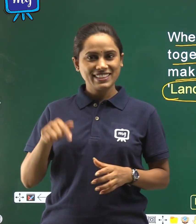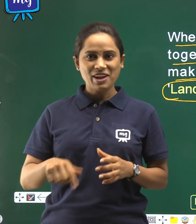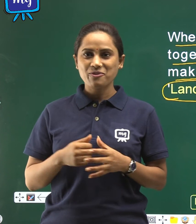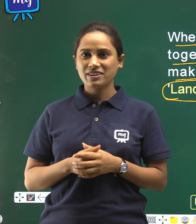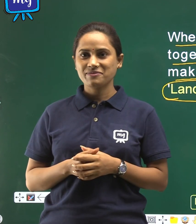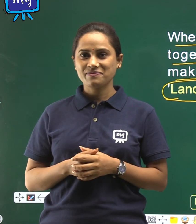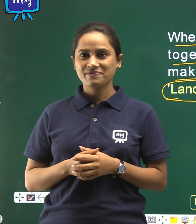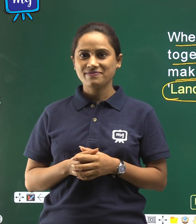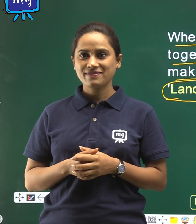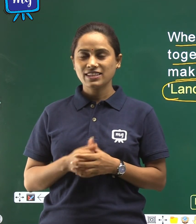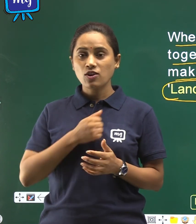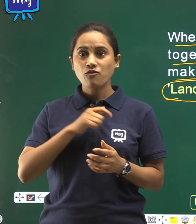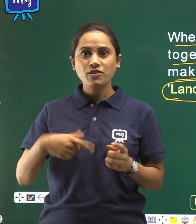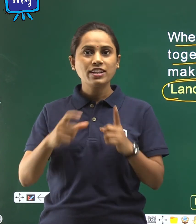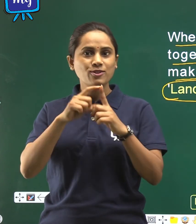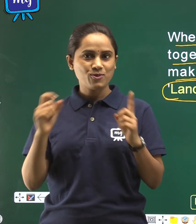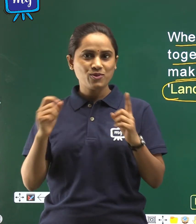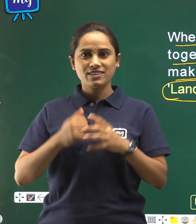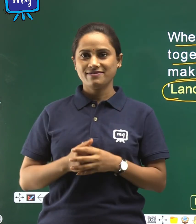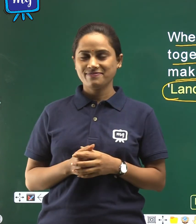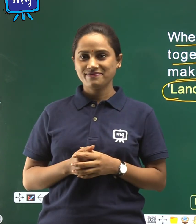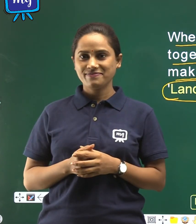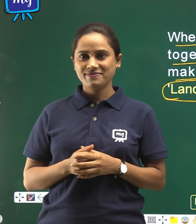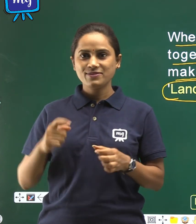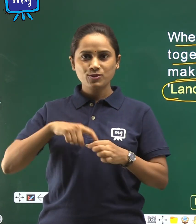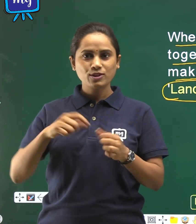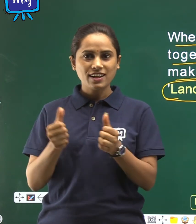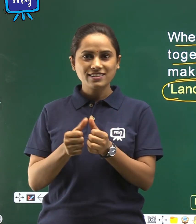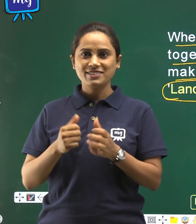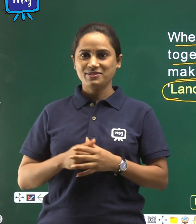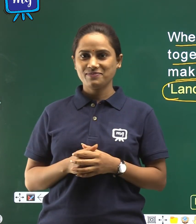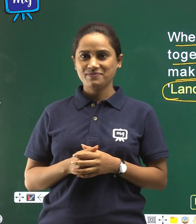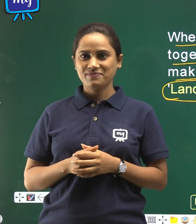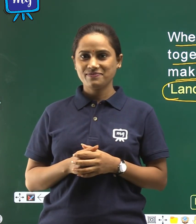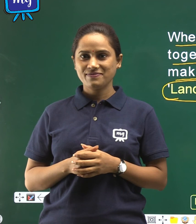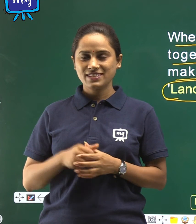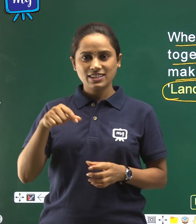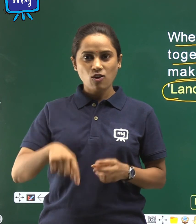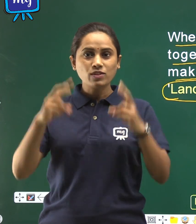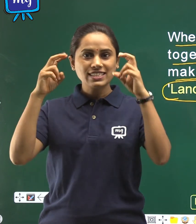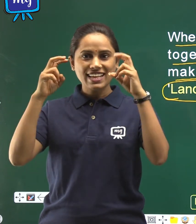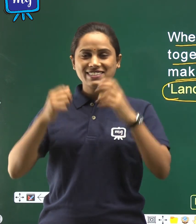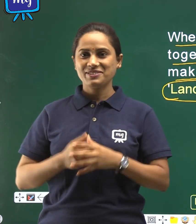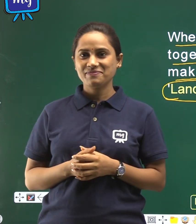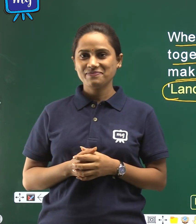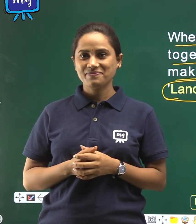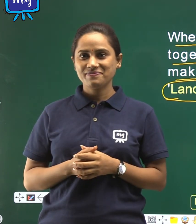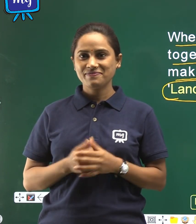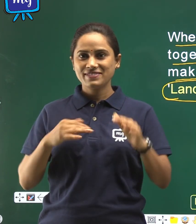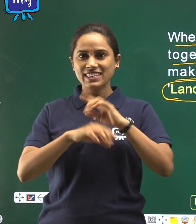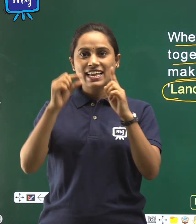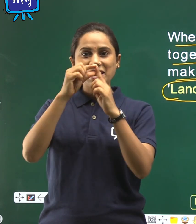Now we will do question answers of this lesson